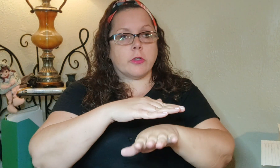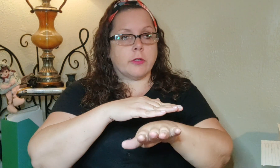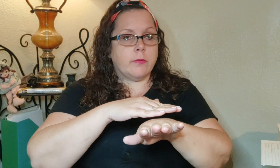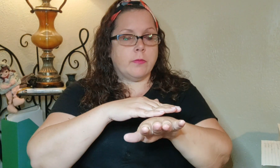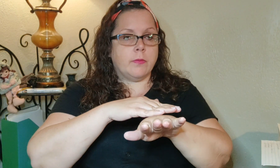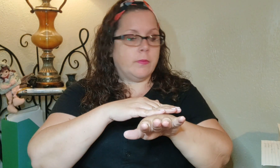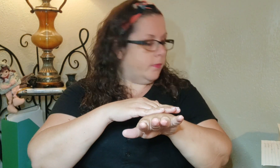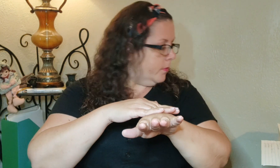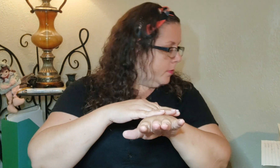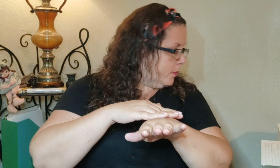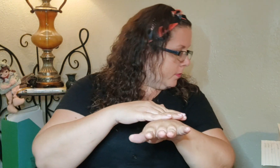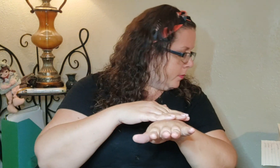enter,